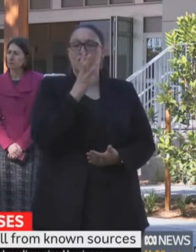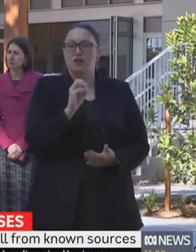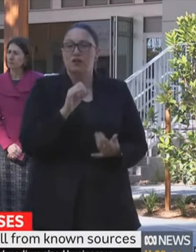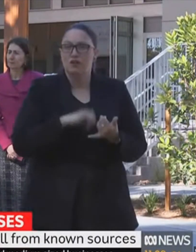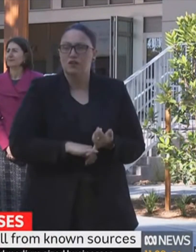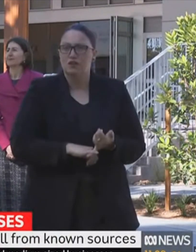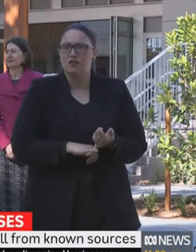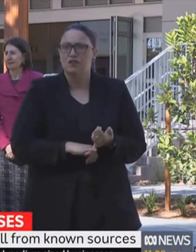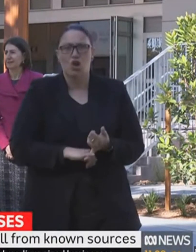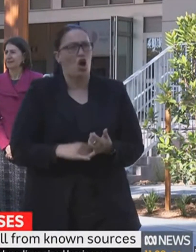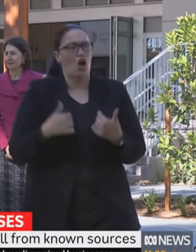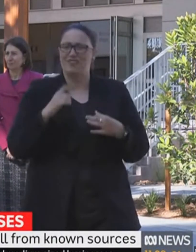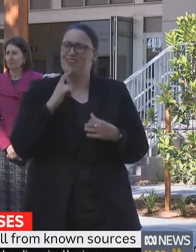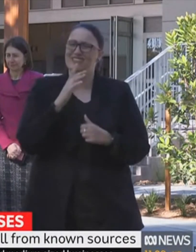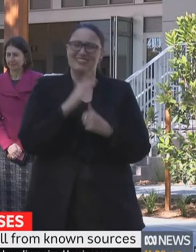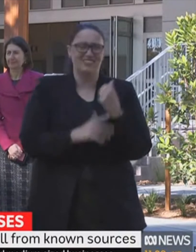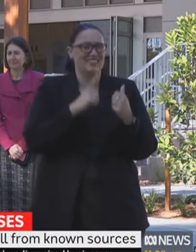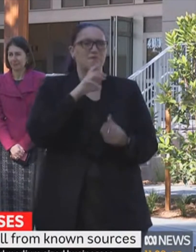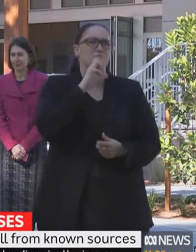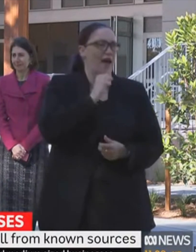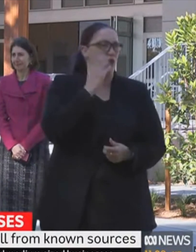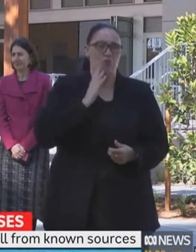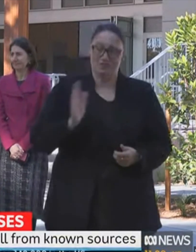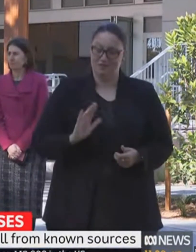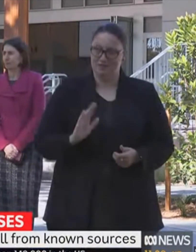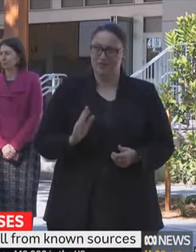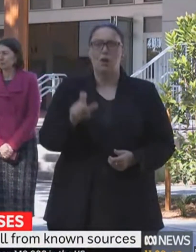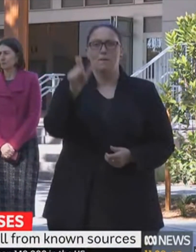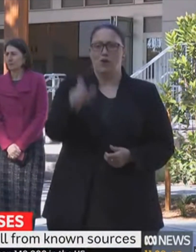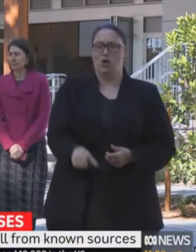I don't think I gave the gender, but a person in their 30s.